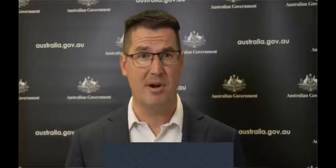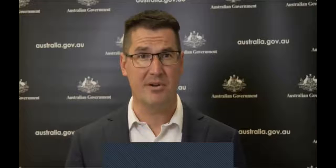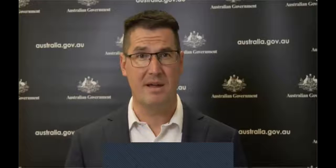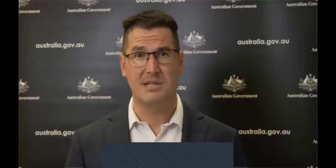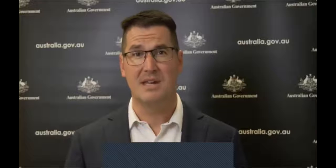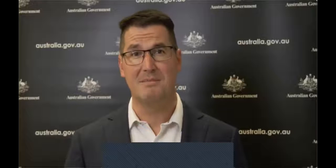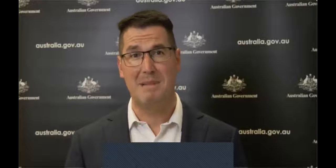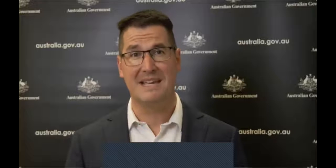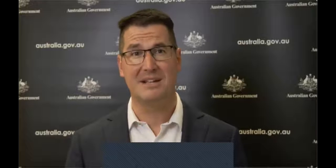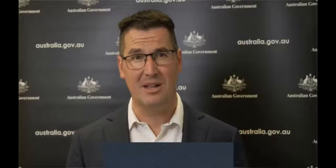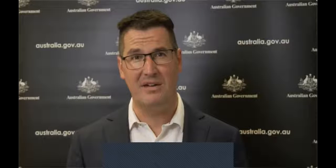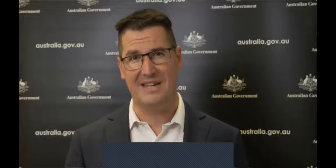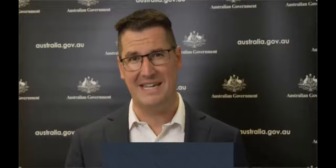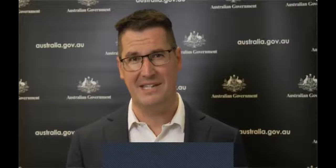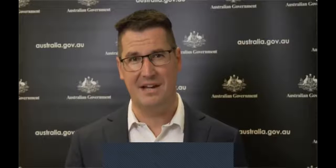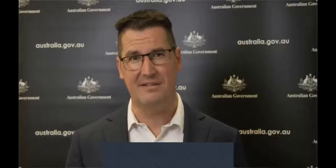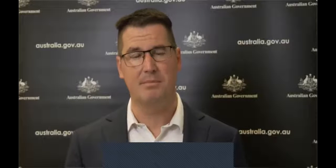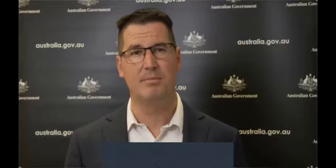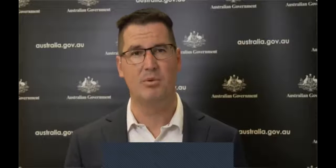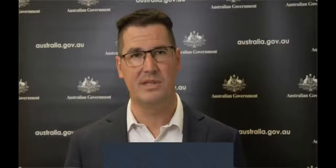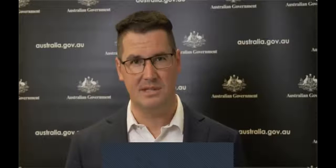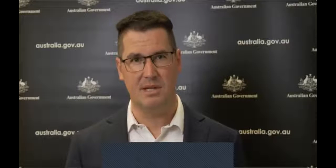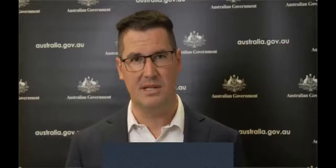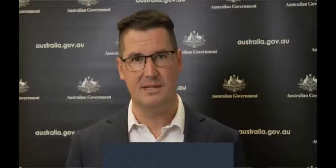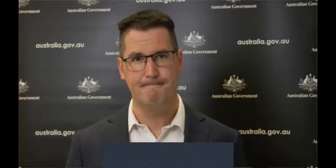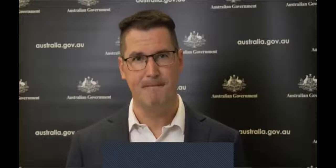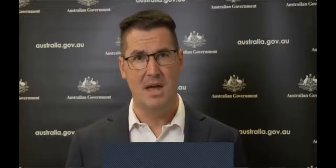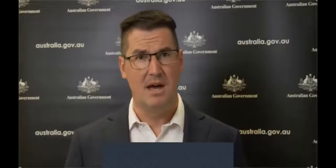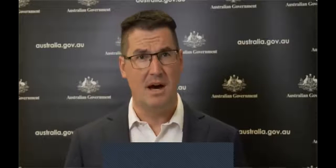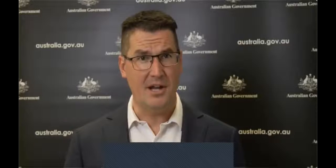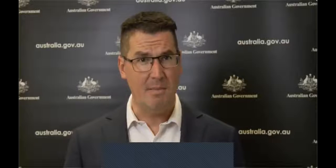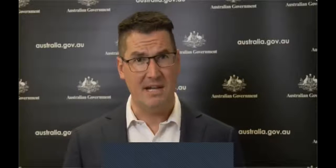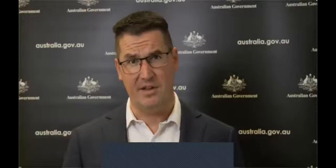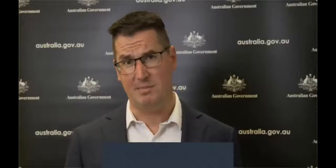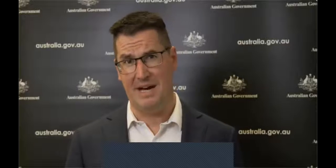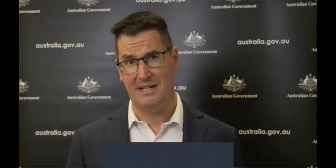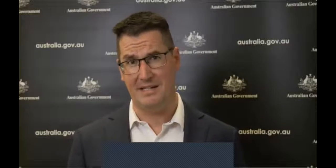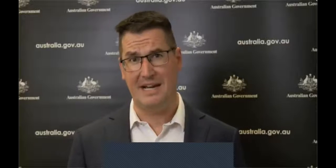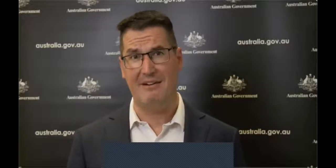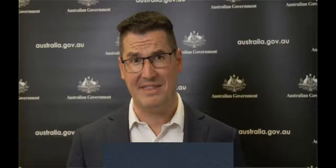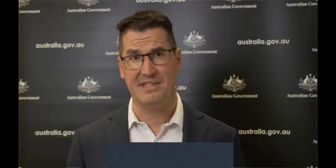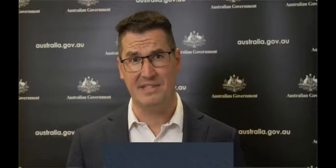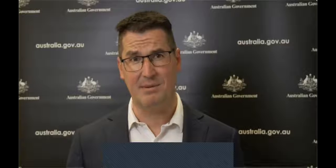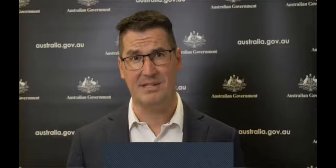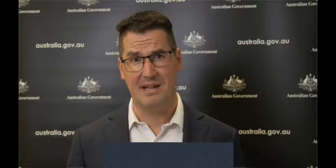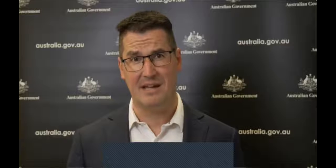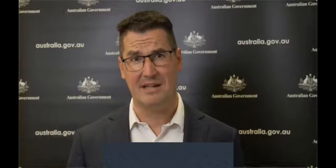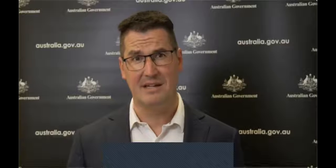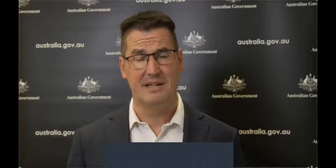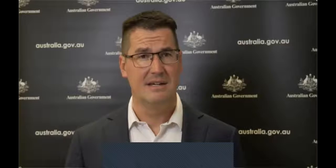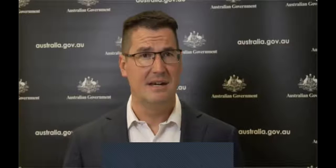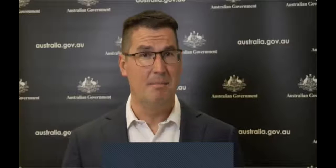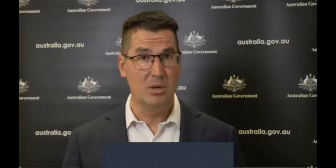partners and programs that make life easier for people with disabilities. I know many of those partners are at this summit